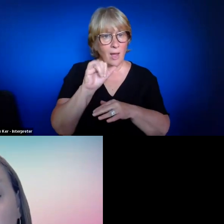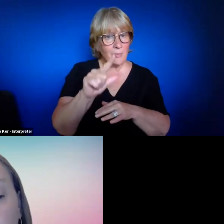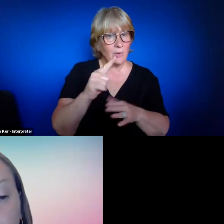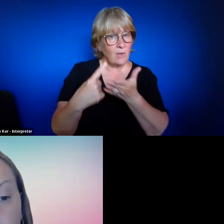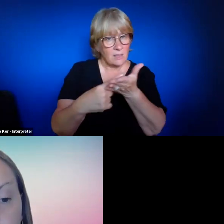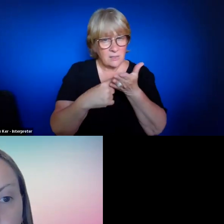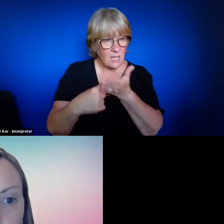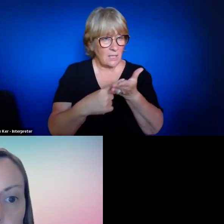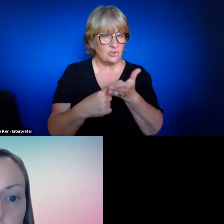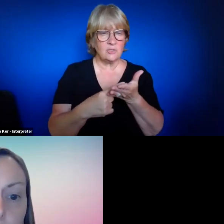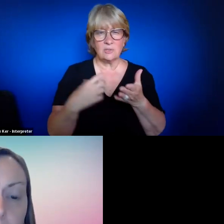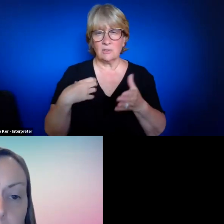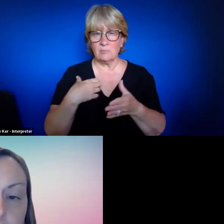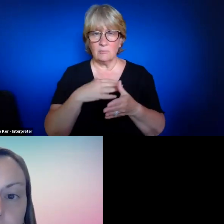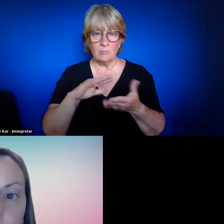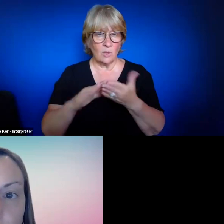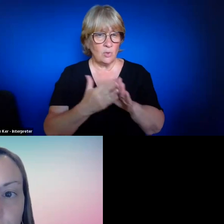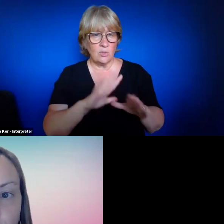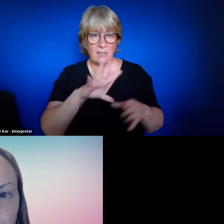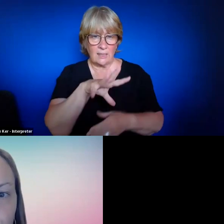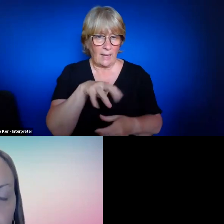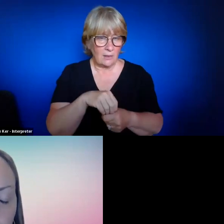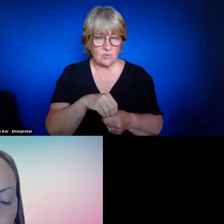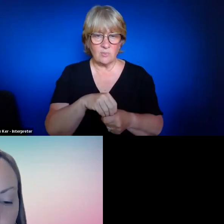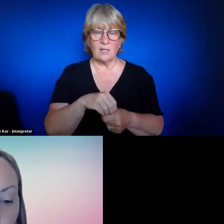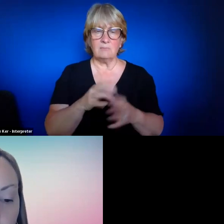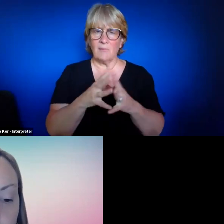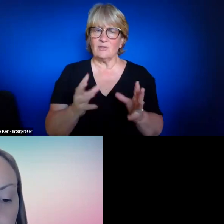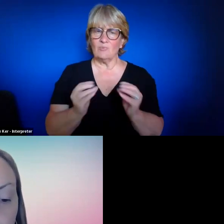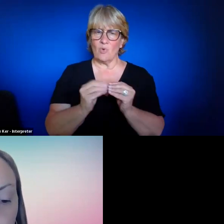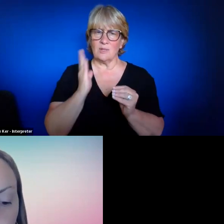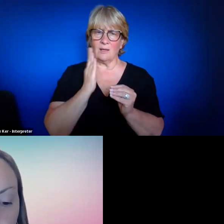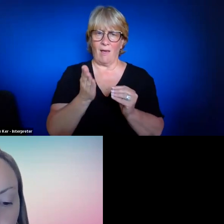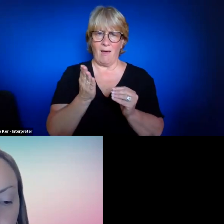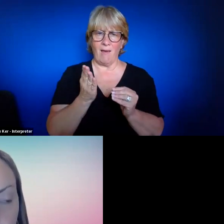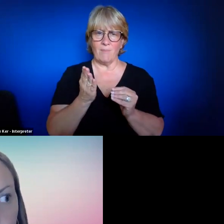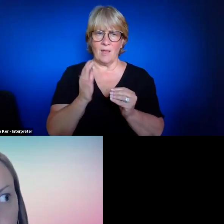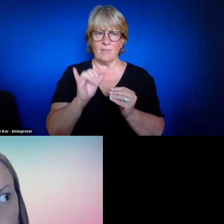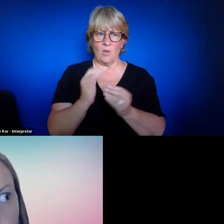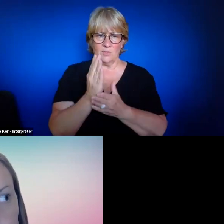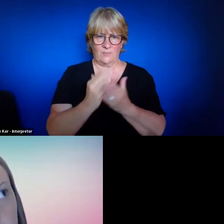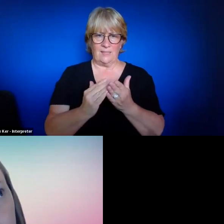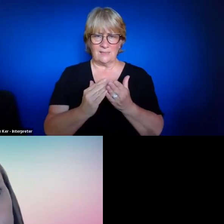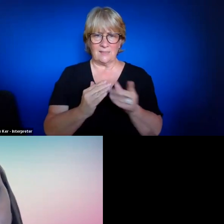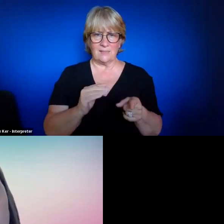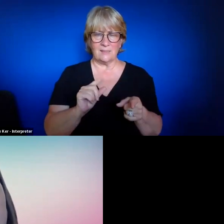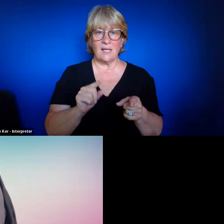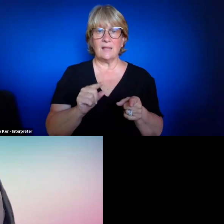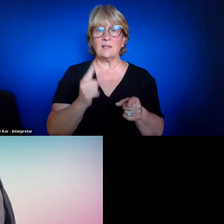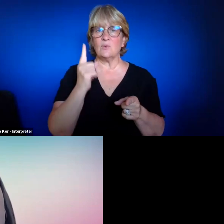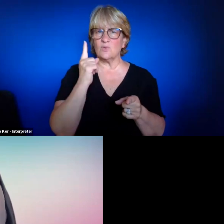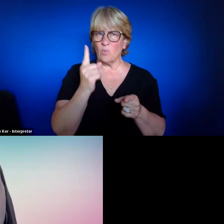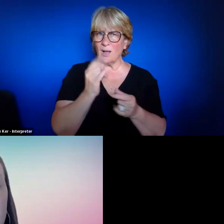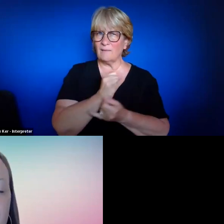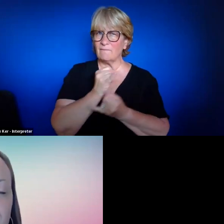our community engagement around that rulemaking. So much more to come on those pieces. And there was one